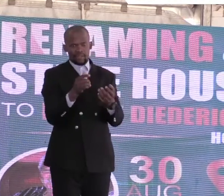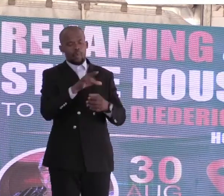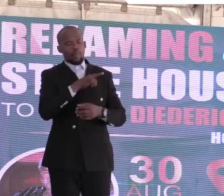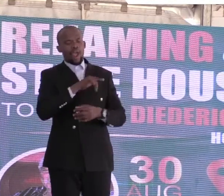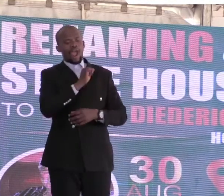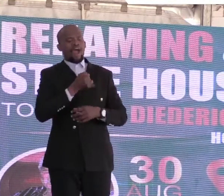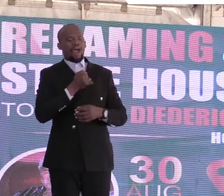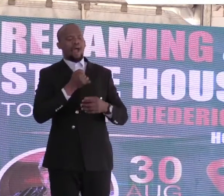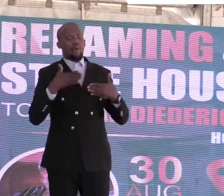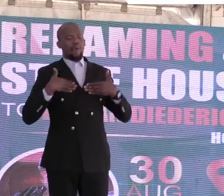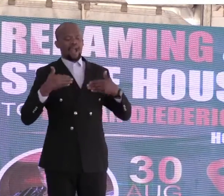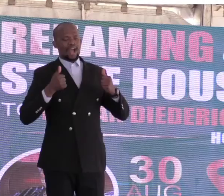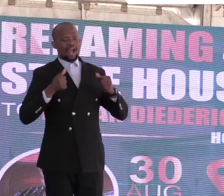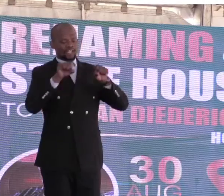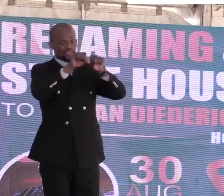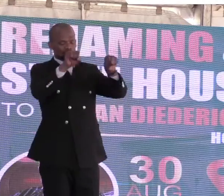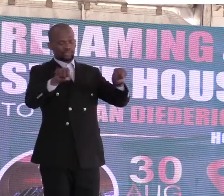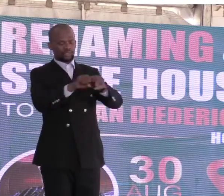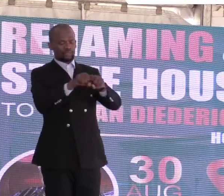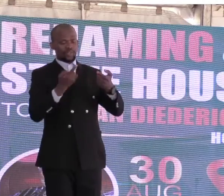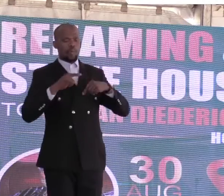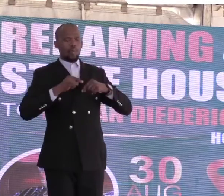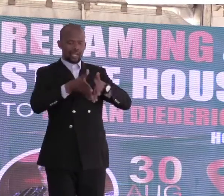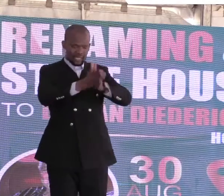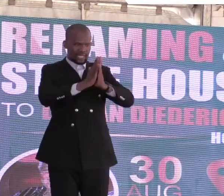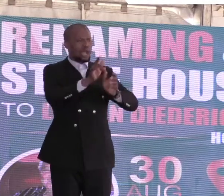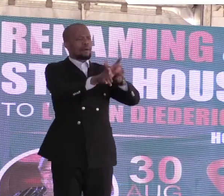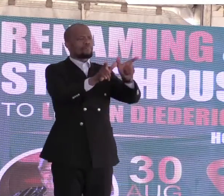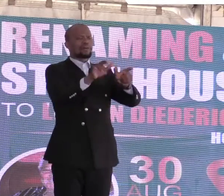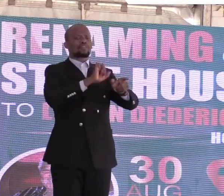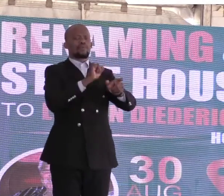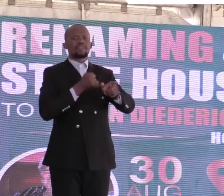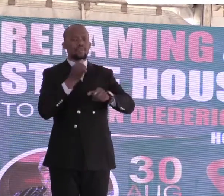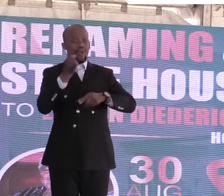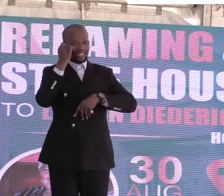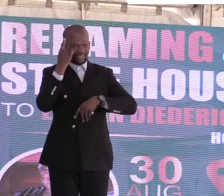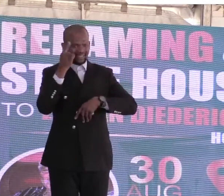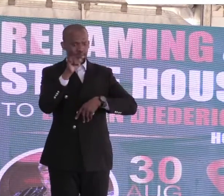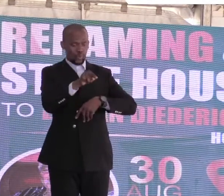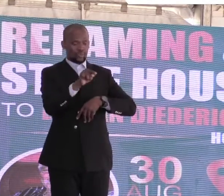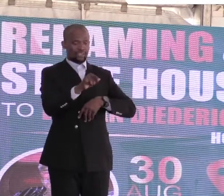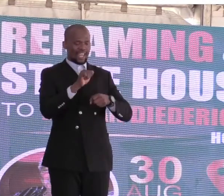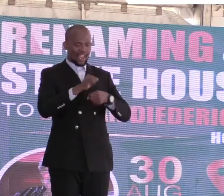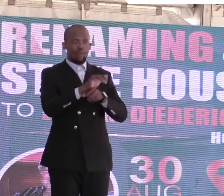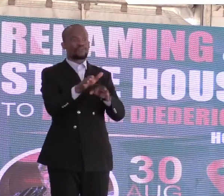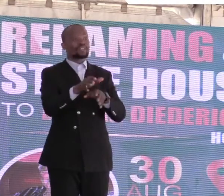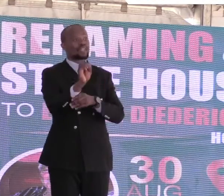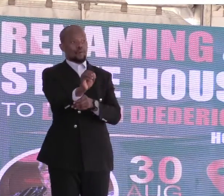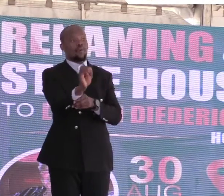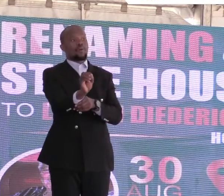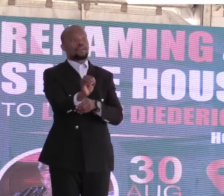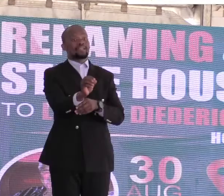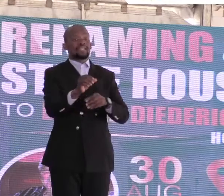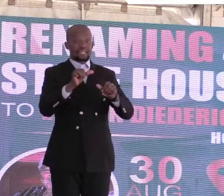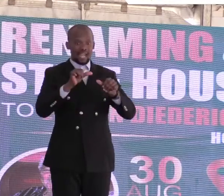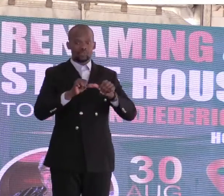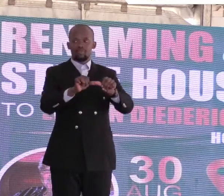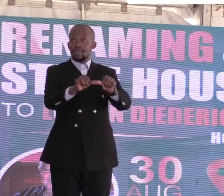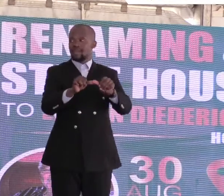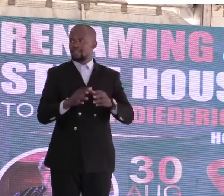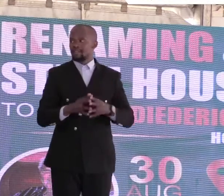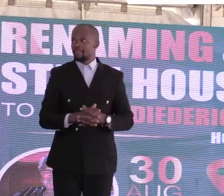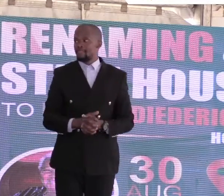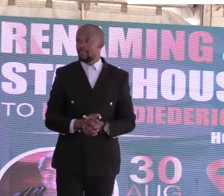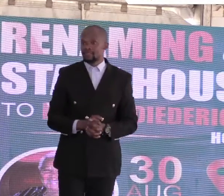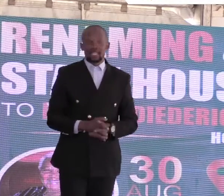system normally finds itself. So we're still appealing to our people to understand that COVID is still here, it is still with us, and it is